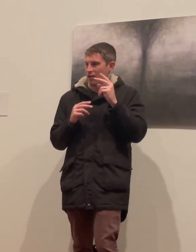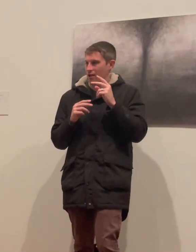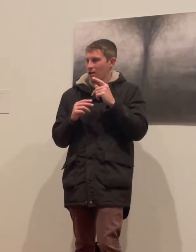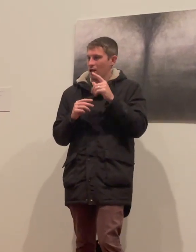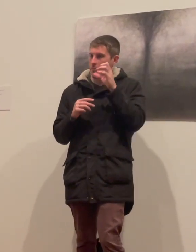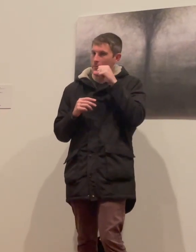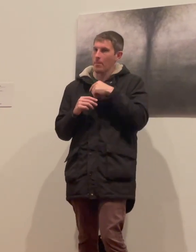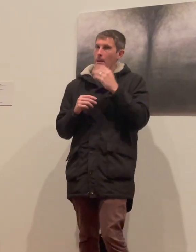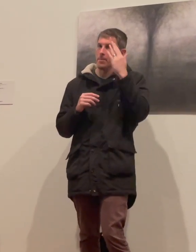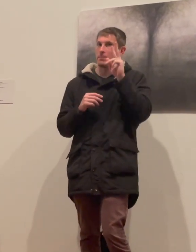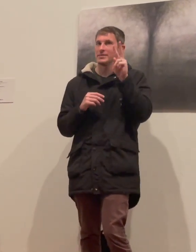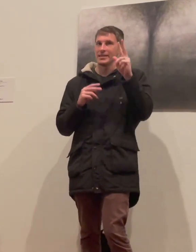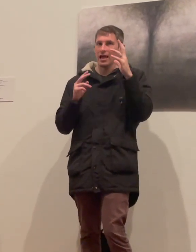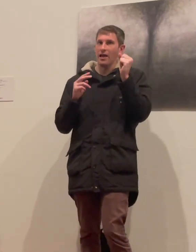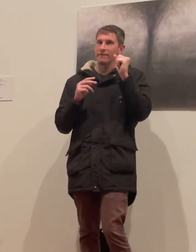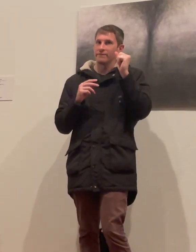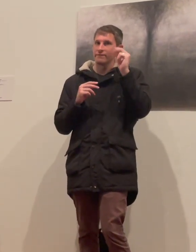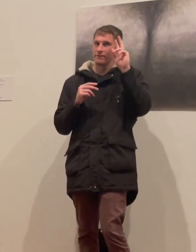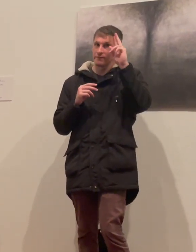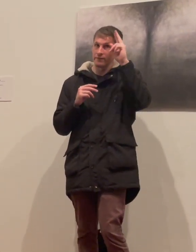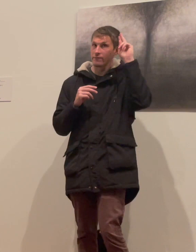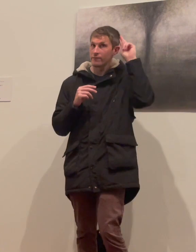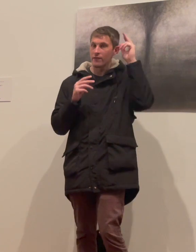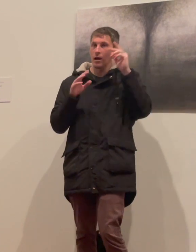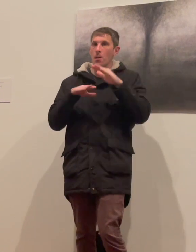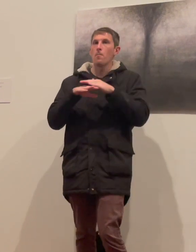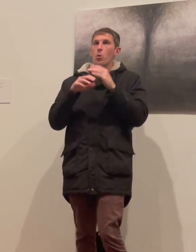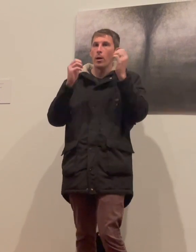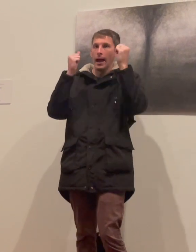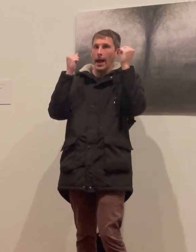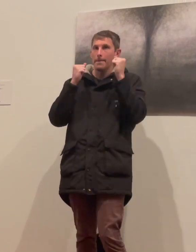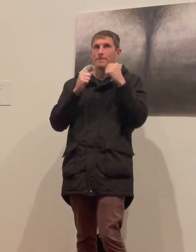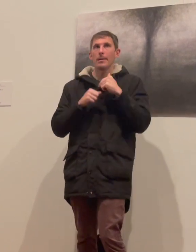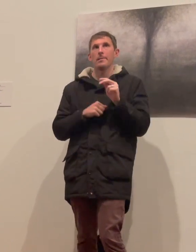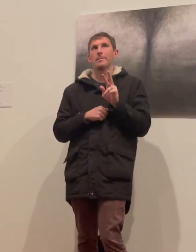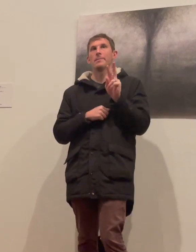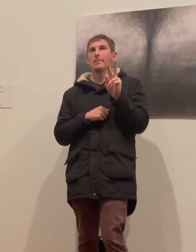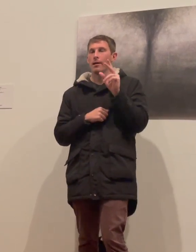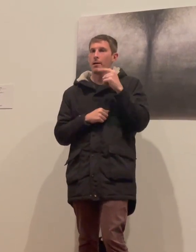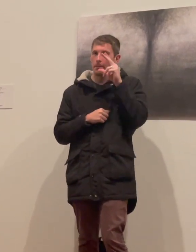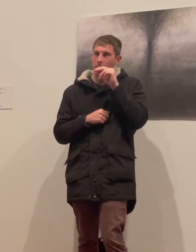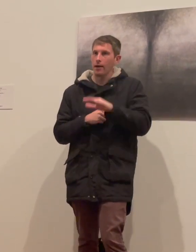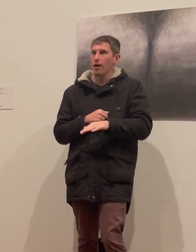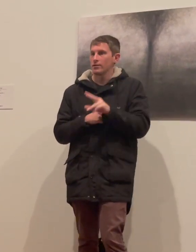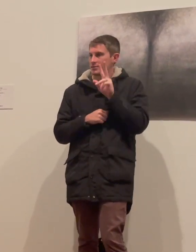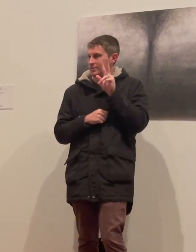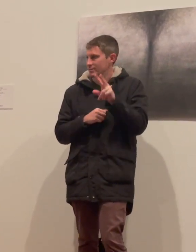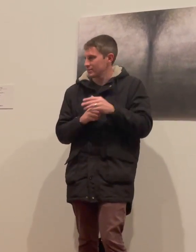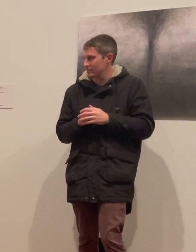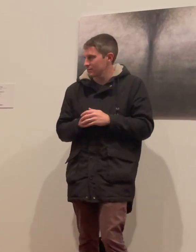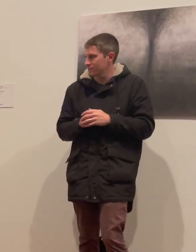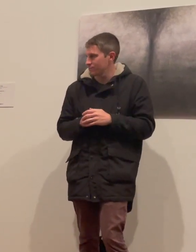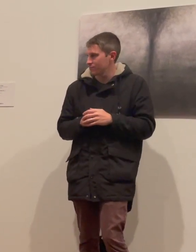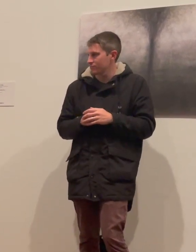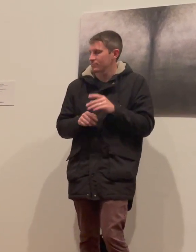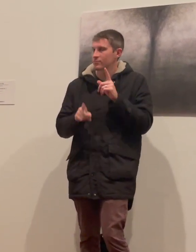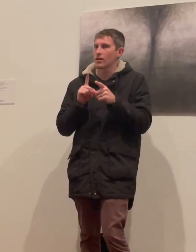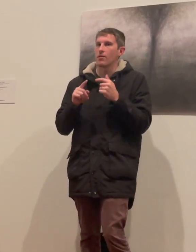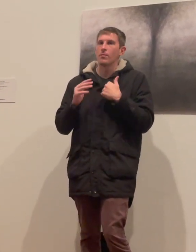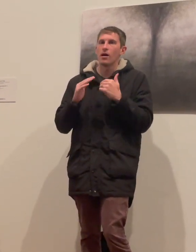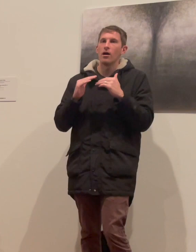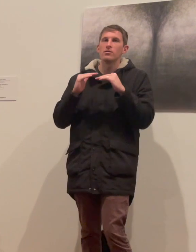younger. I remember the blue cap. I wore it sometimes in the chair in the lounge